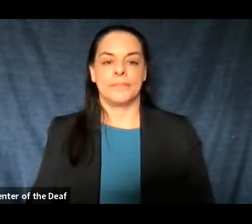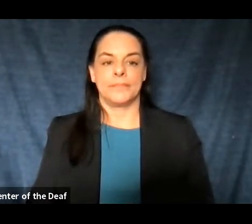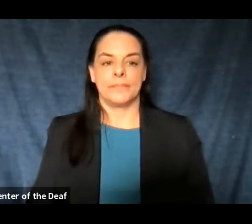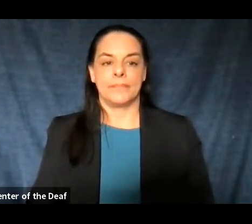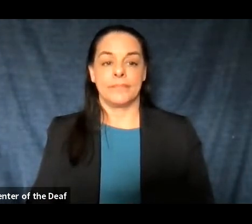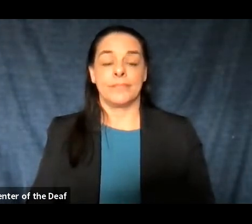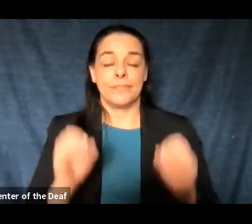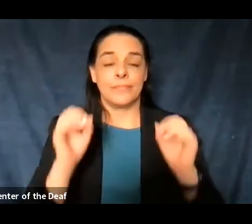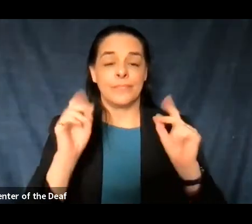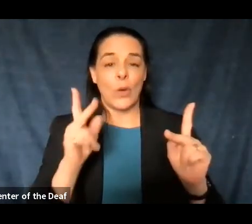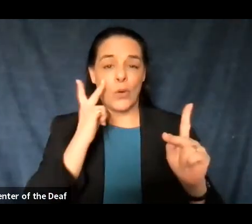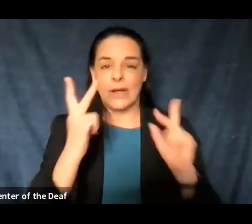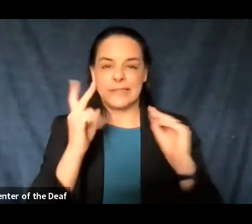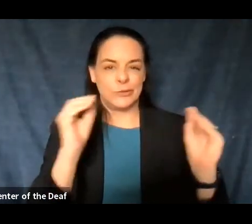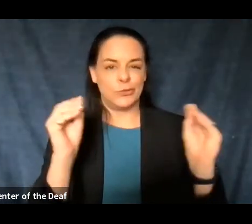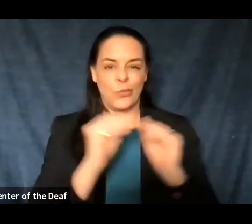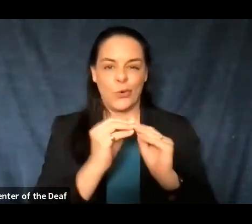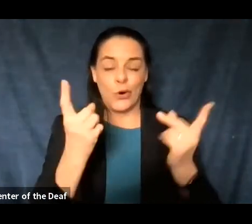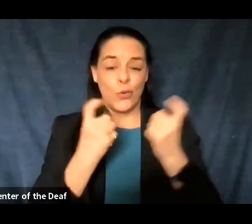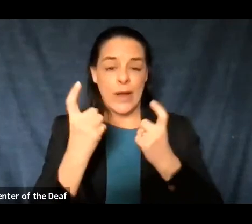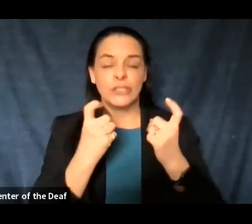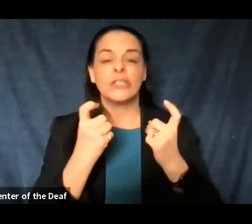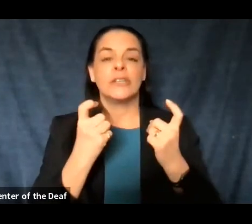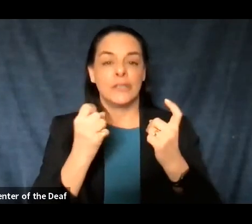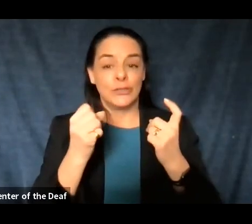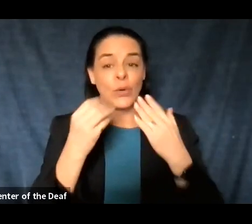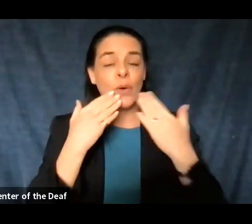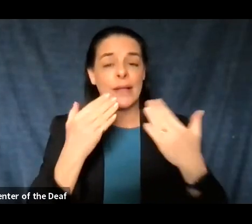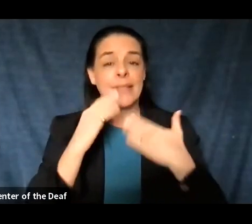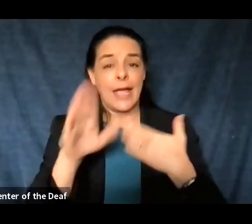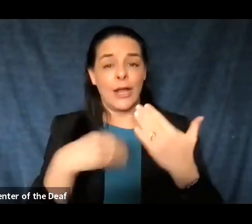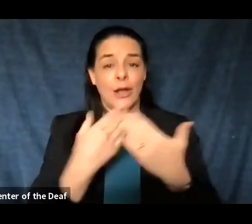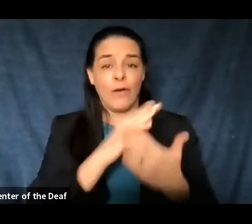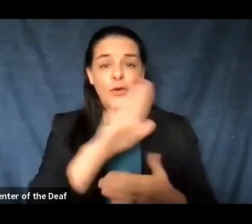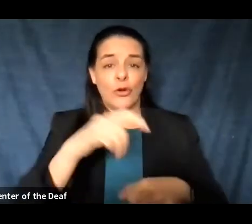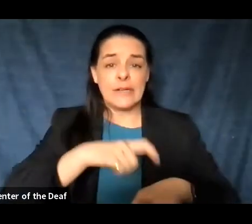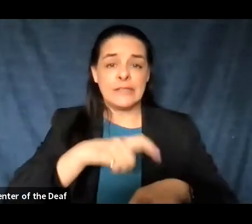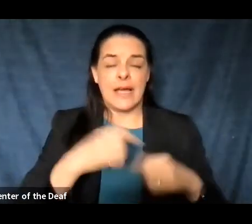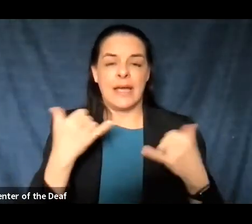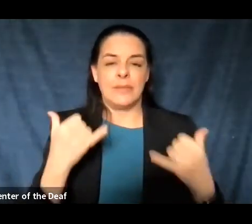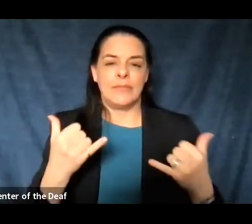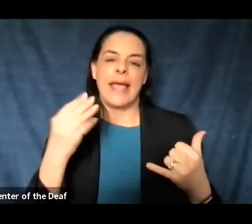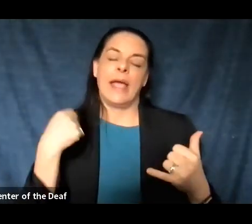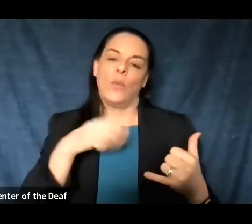All right, I'm not seeing any other questions come in, so thank you all for your time today, and